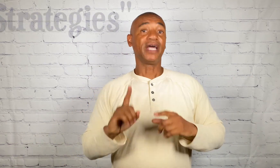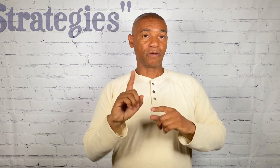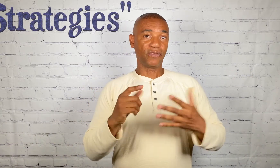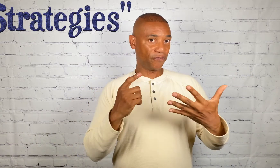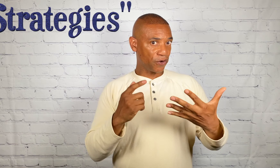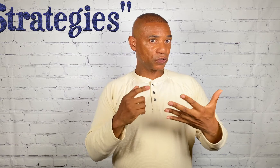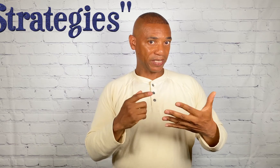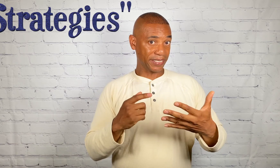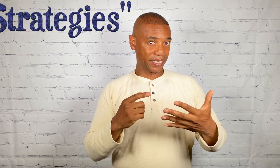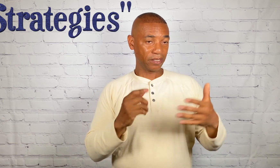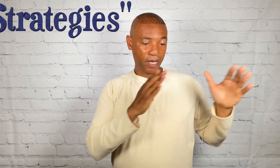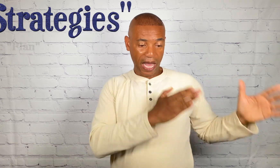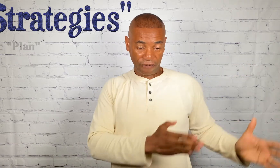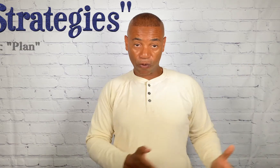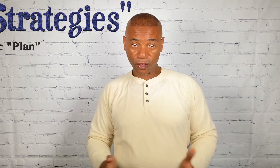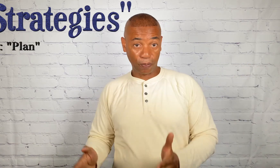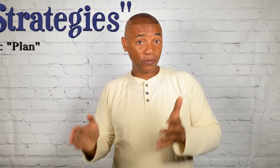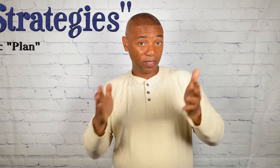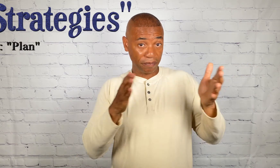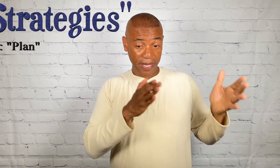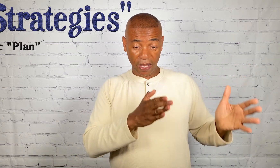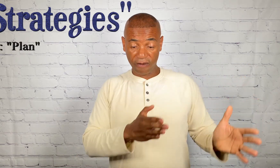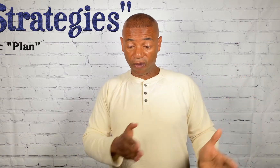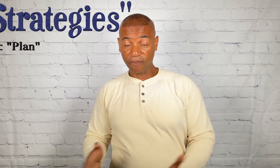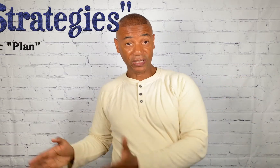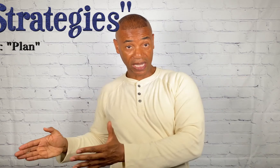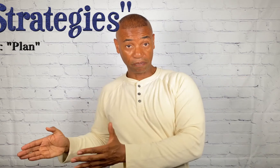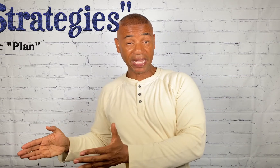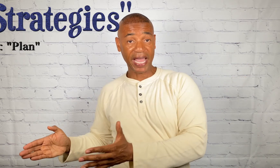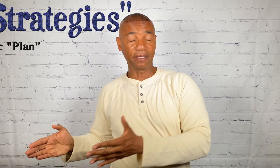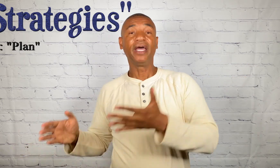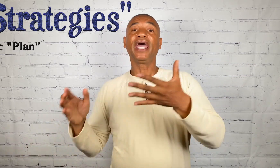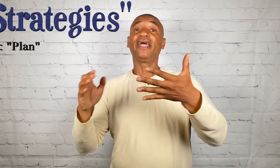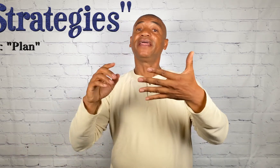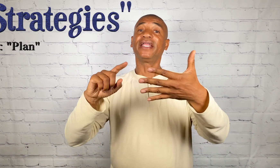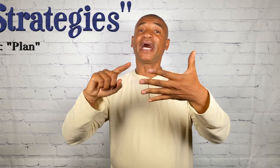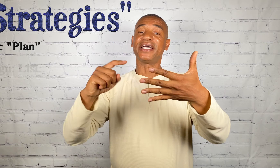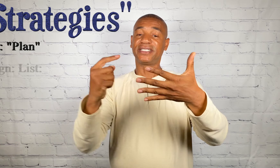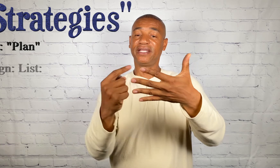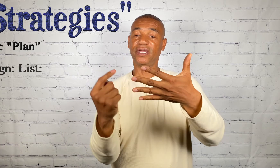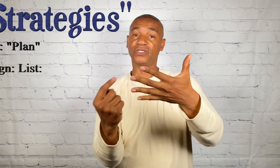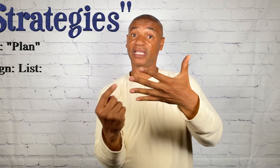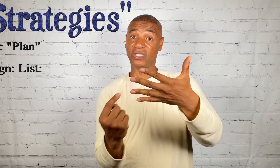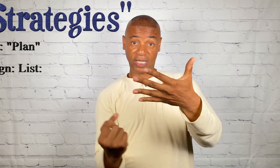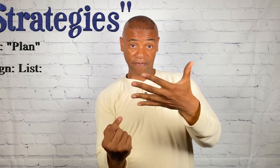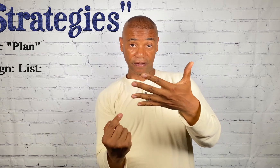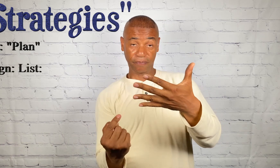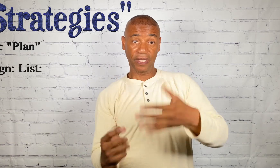Now the first one I did, of course, both of them involved the sign plan, and then I said here's a listing of them.